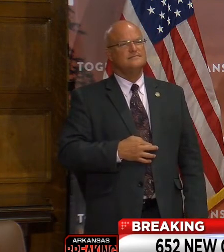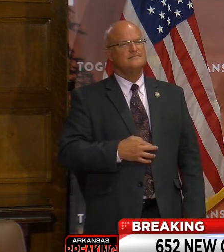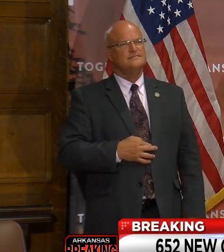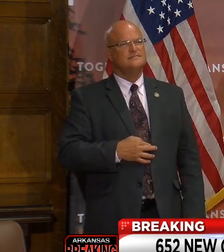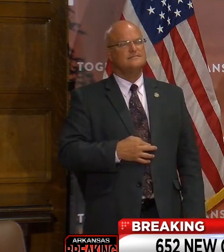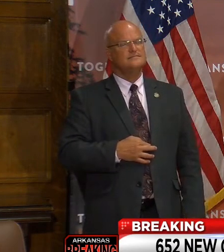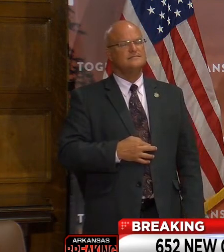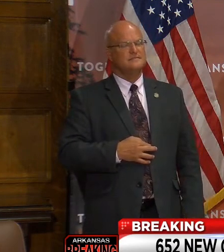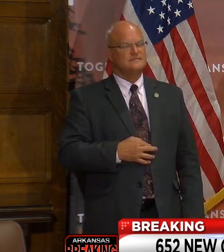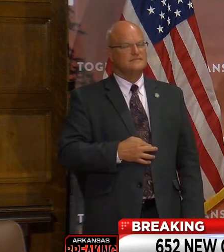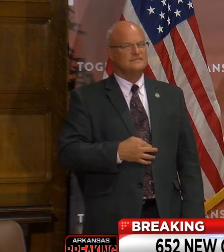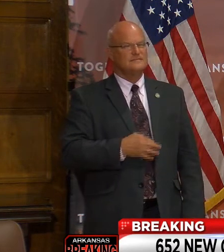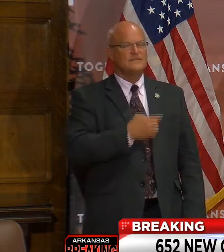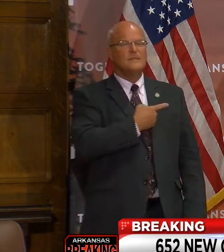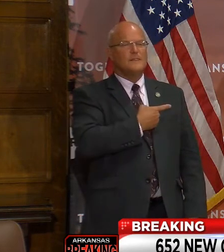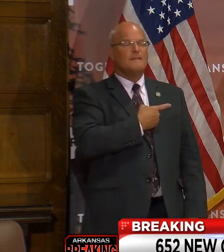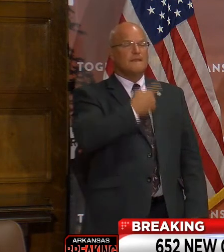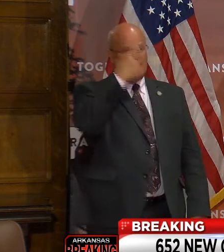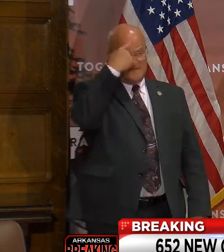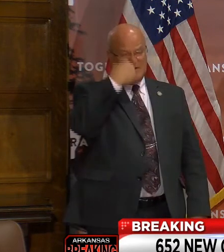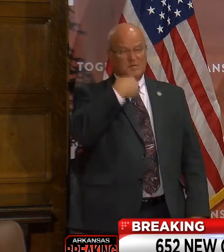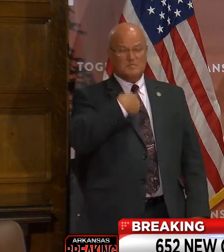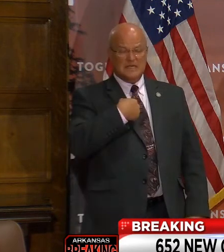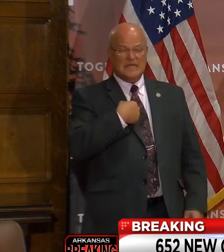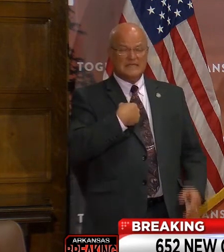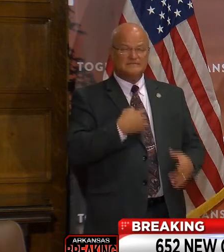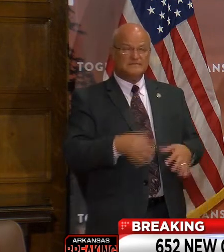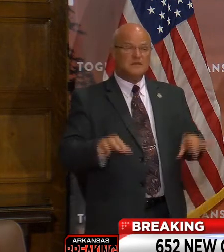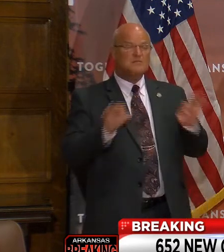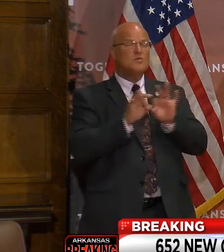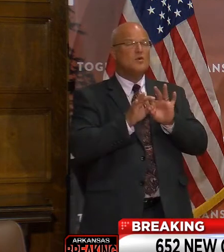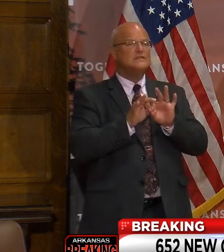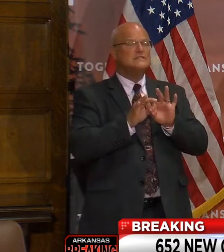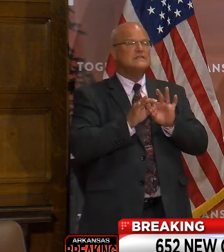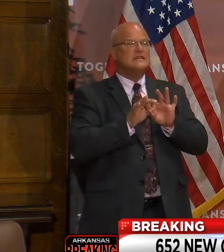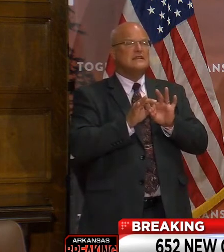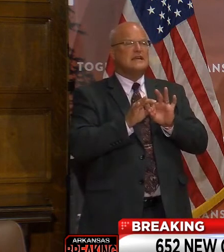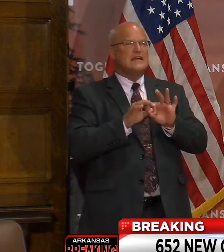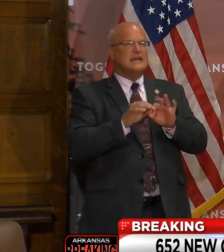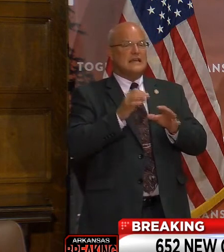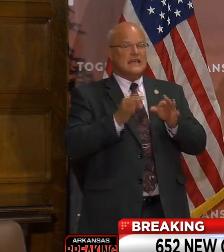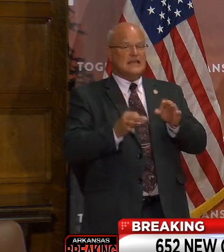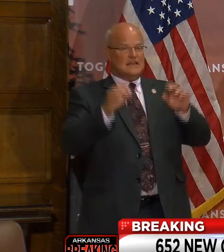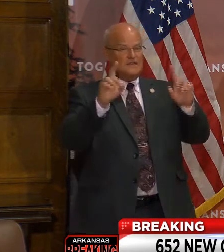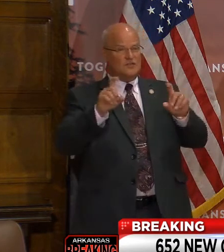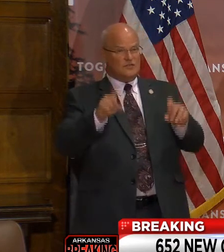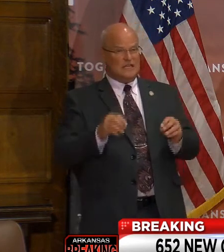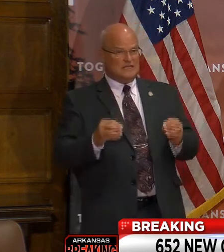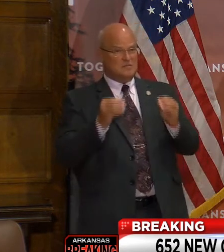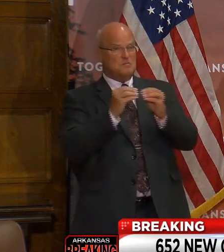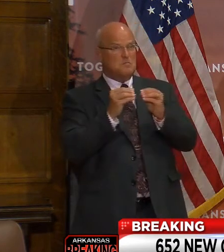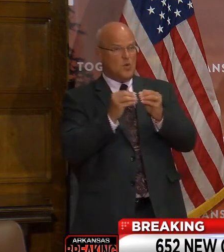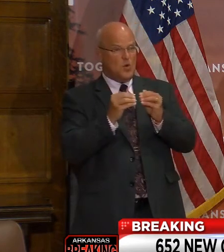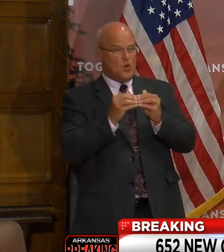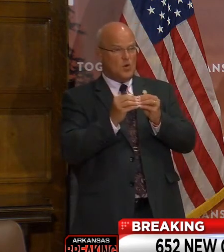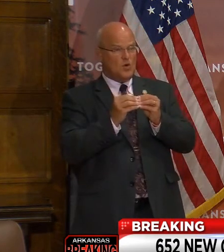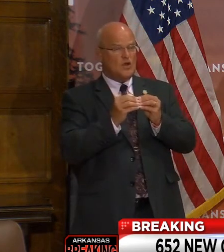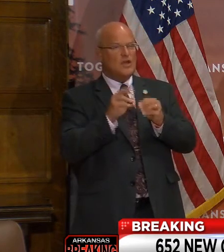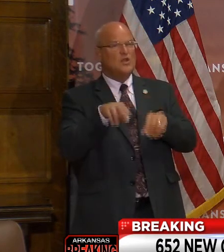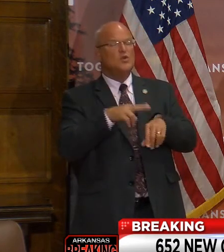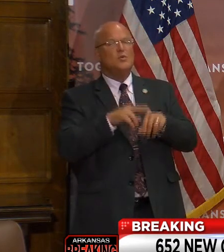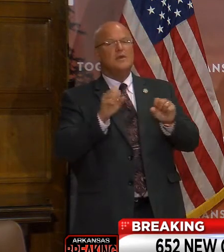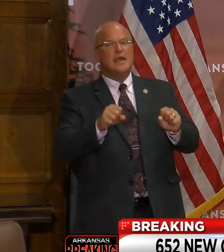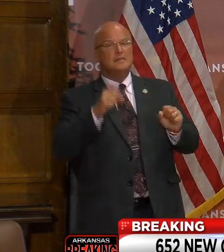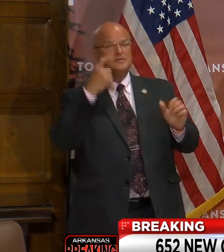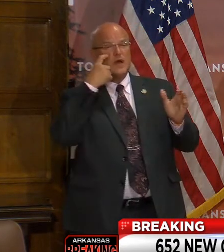To me, it's there's some relevance to, you know, if you test more, you're usually able